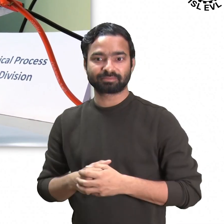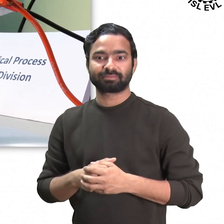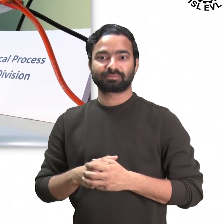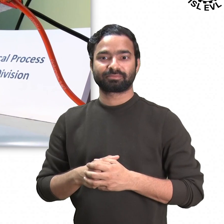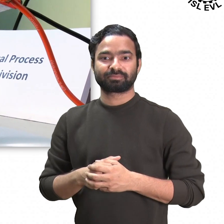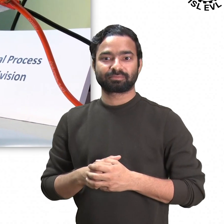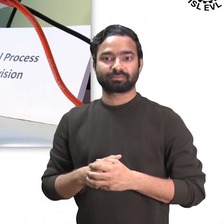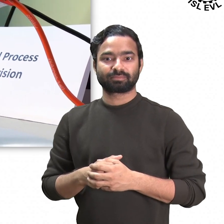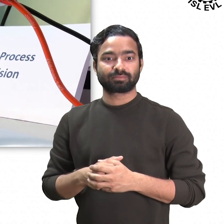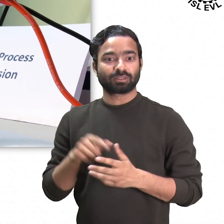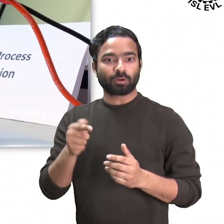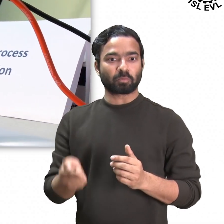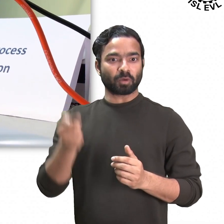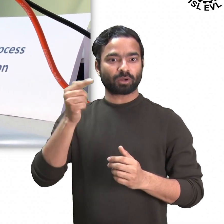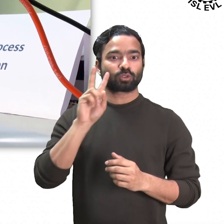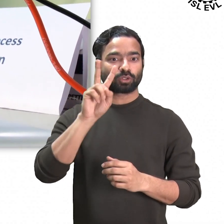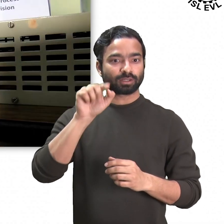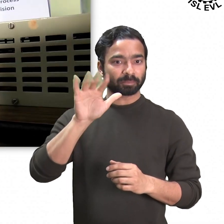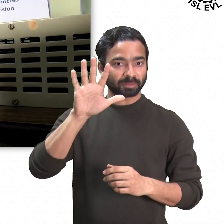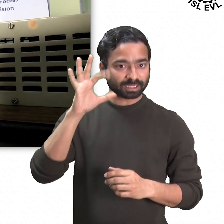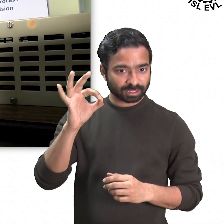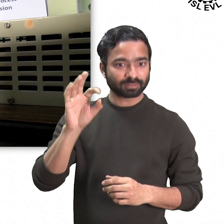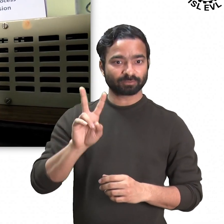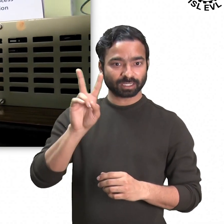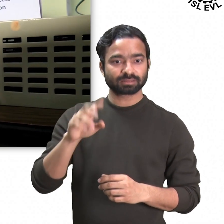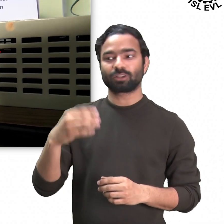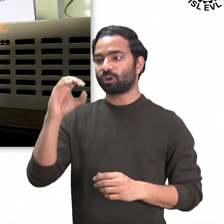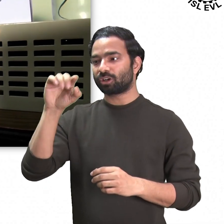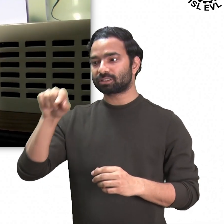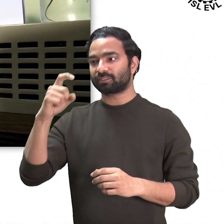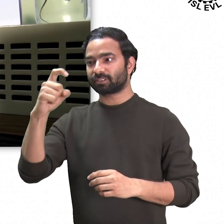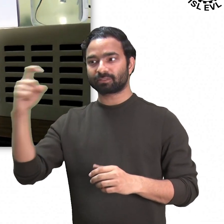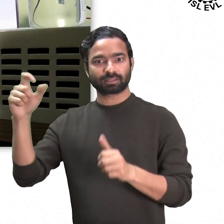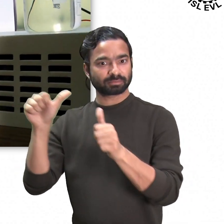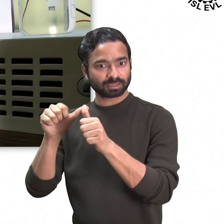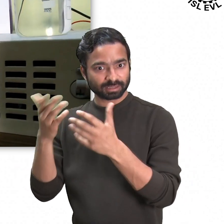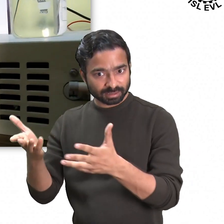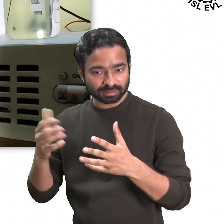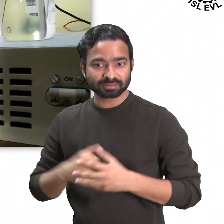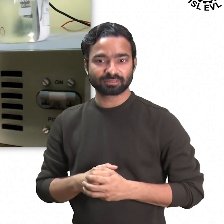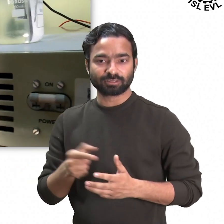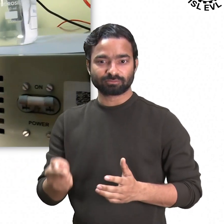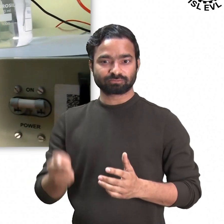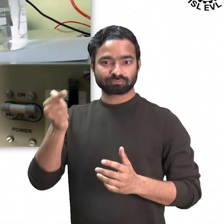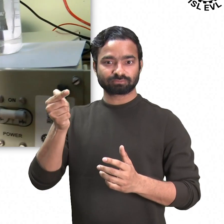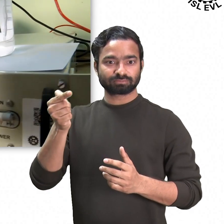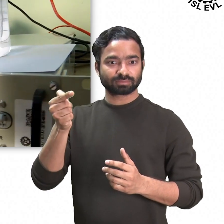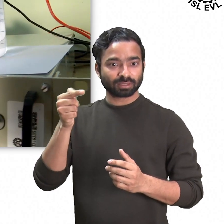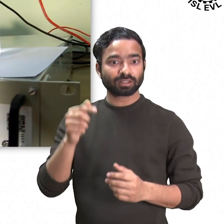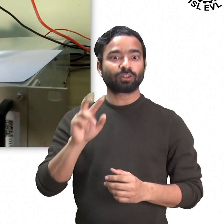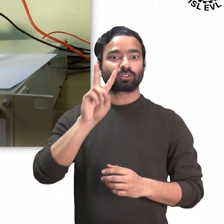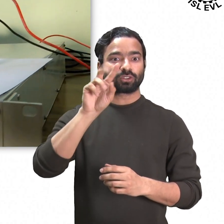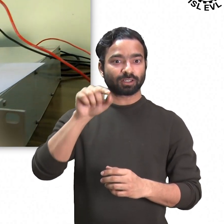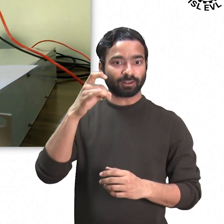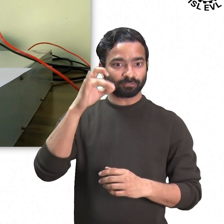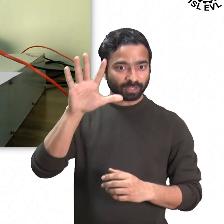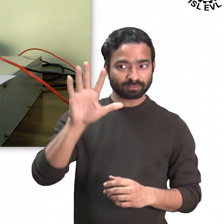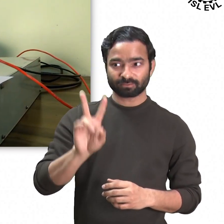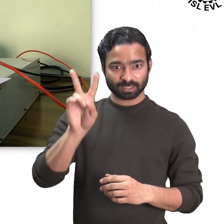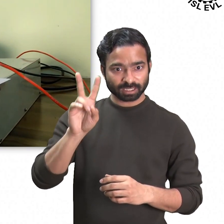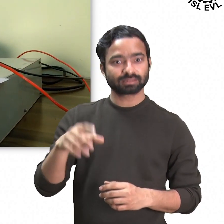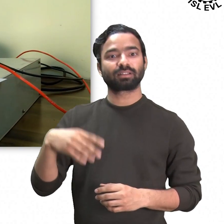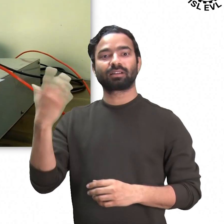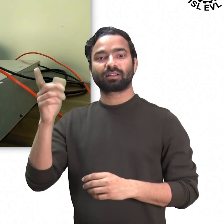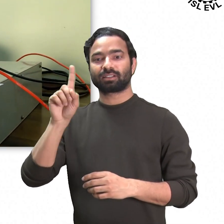As we rise the cell voltage to 2.5 volt, the current is recorded as 0.77 ampere. When the cell voltage is raised